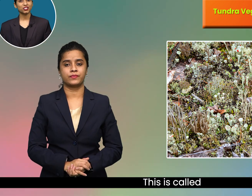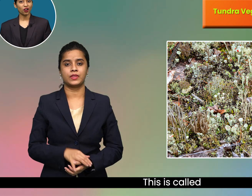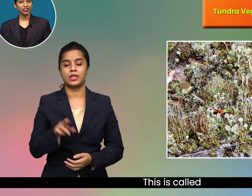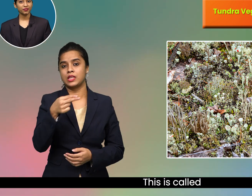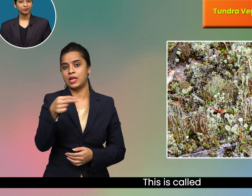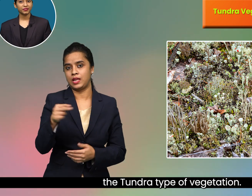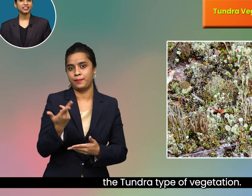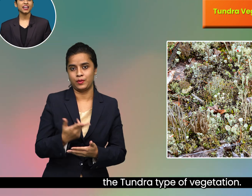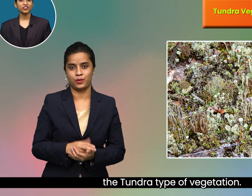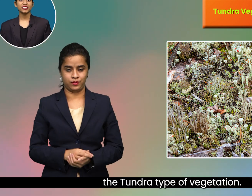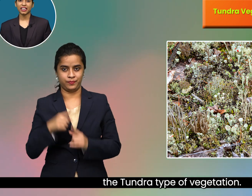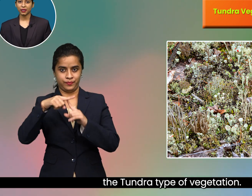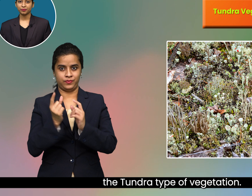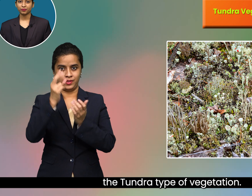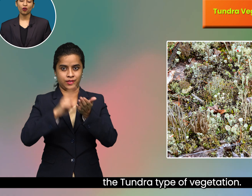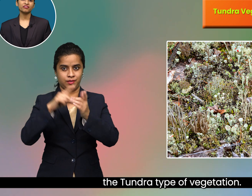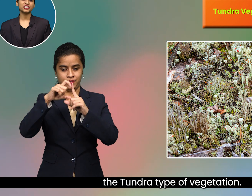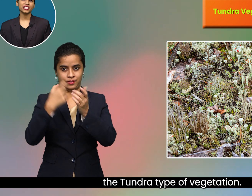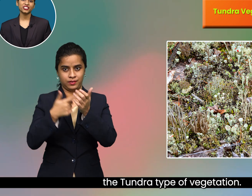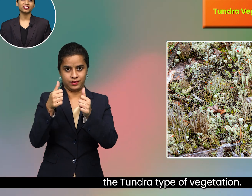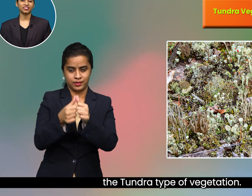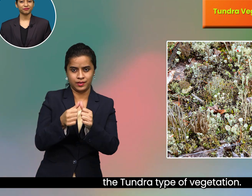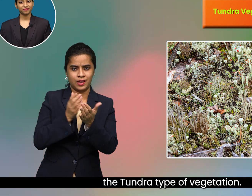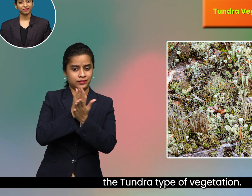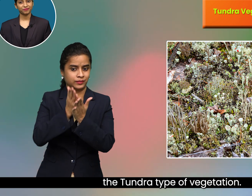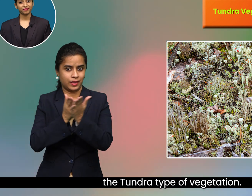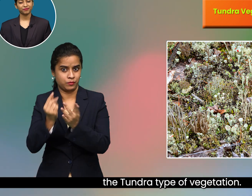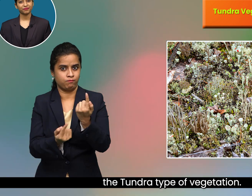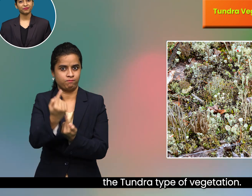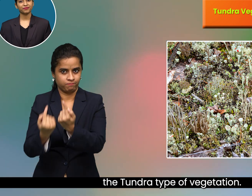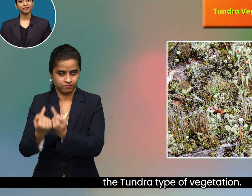This is called the tundra type of vegetation.